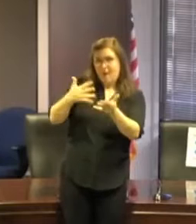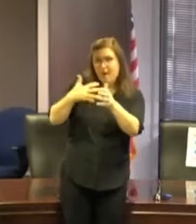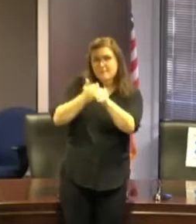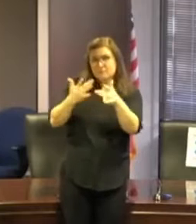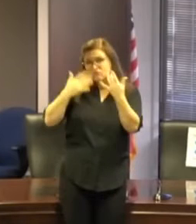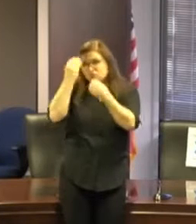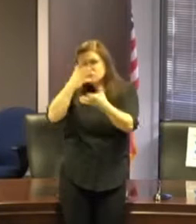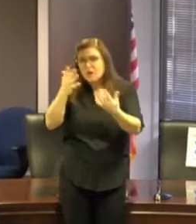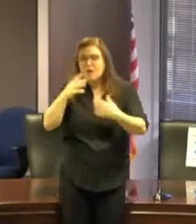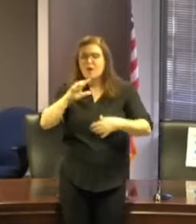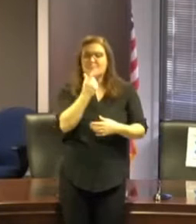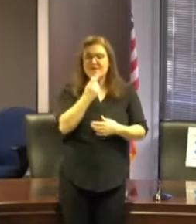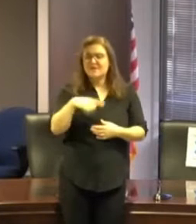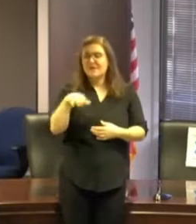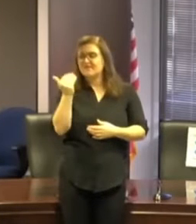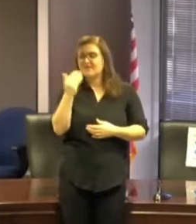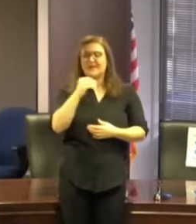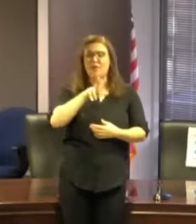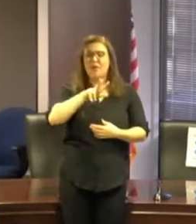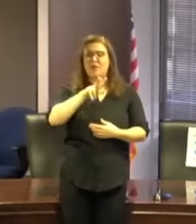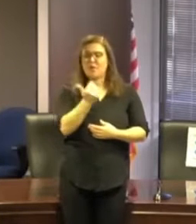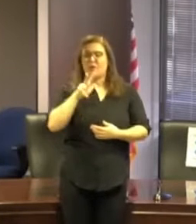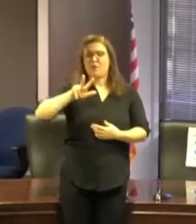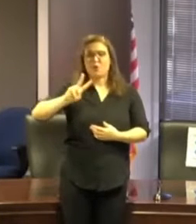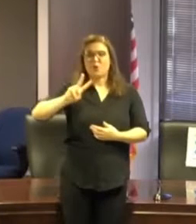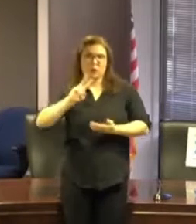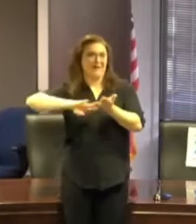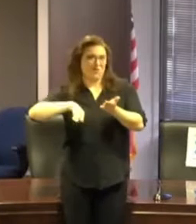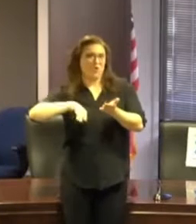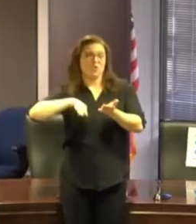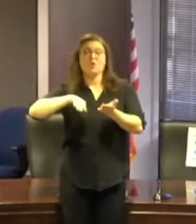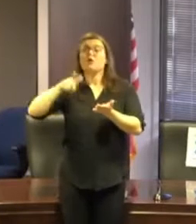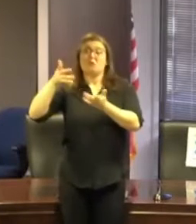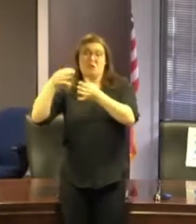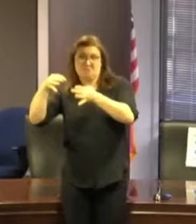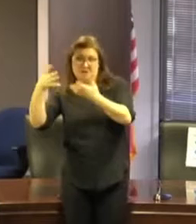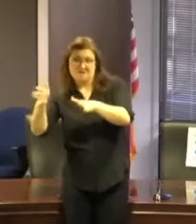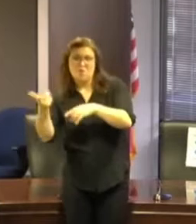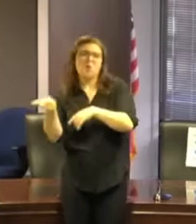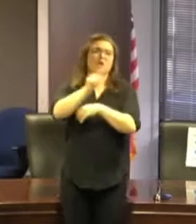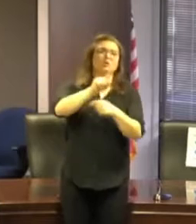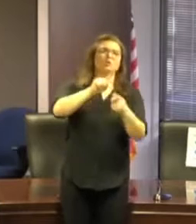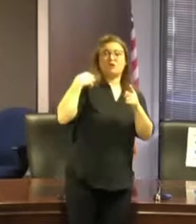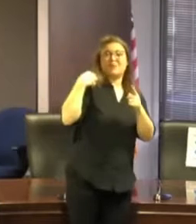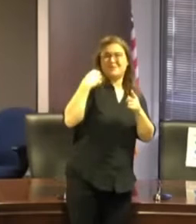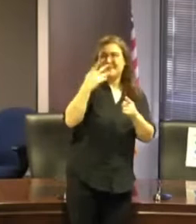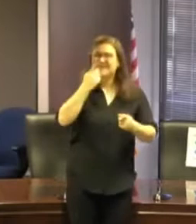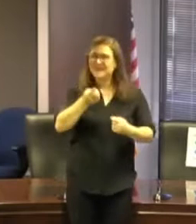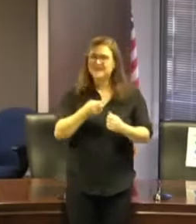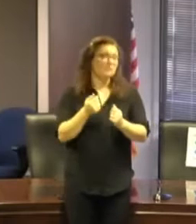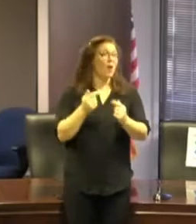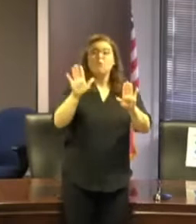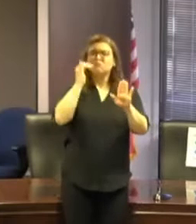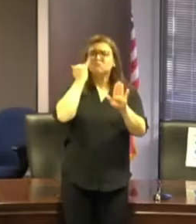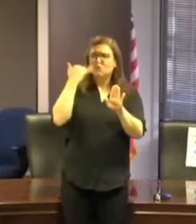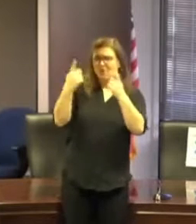1115 and 1332 waiver. And then, Mr. Chairman, I'll turn it back over to you after Blake completes his update. Thank you. I can answer any